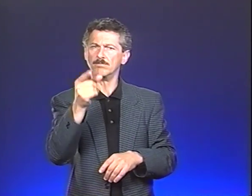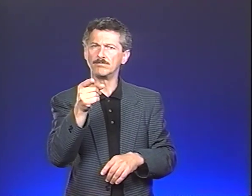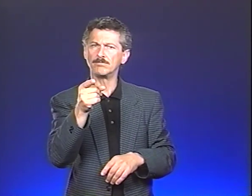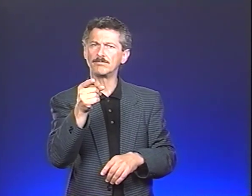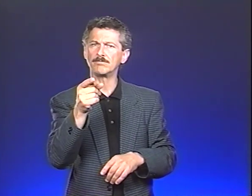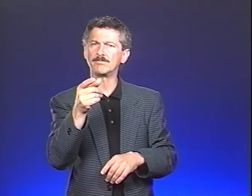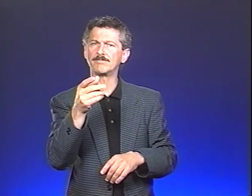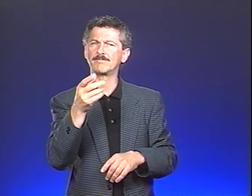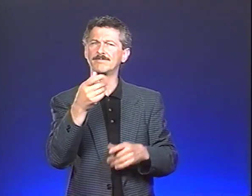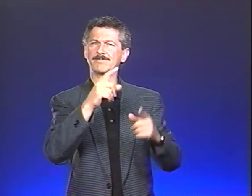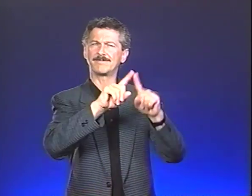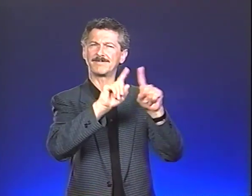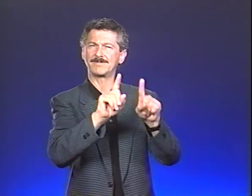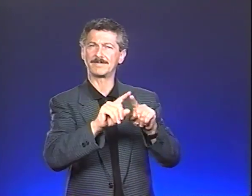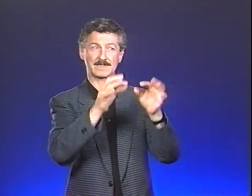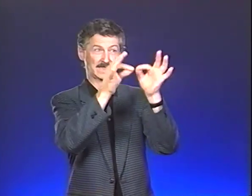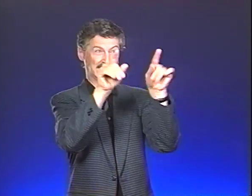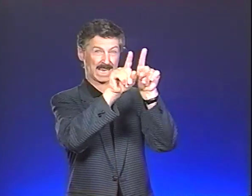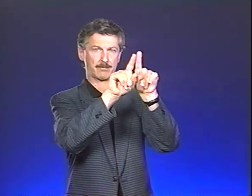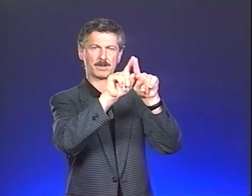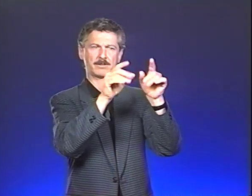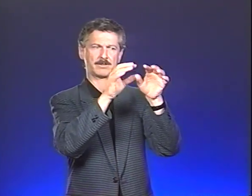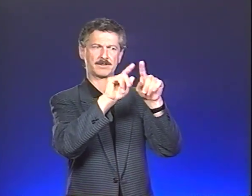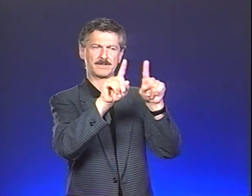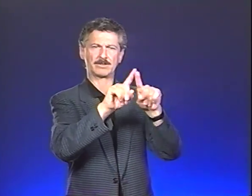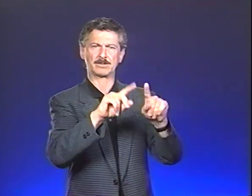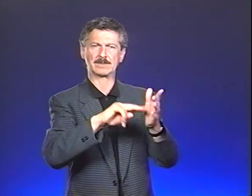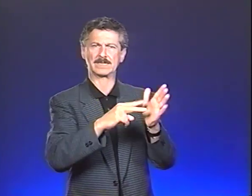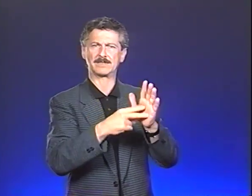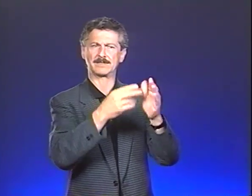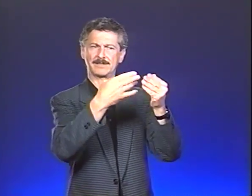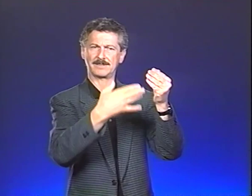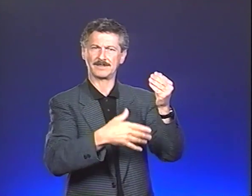If I produce the sentence like this, it has still another meaning.